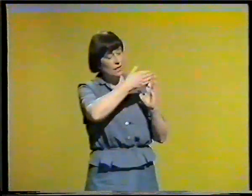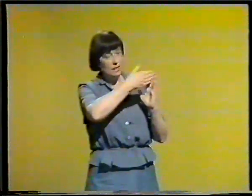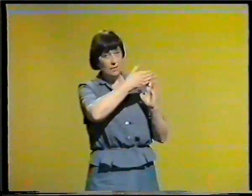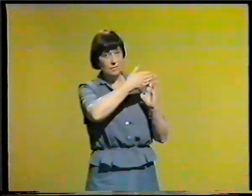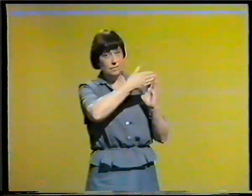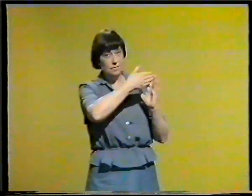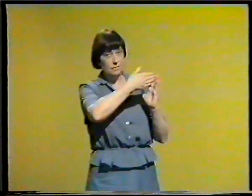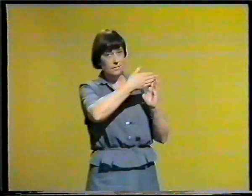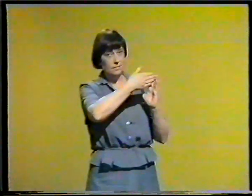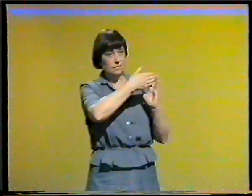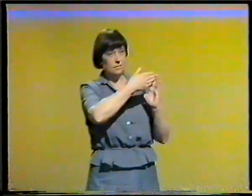between,